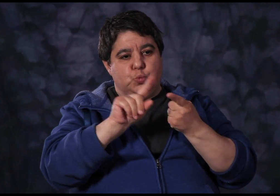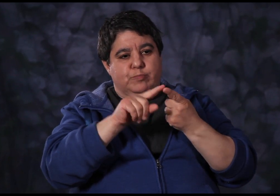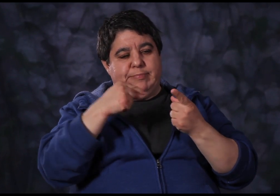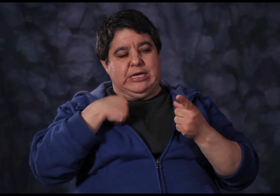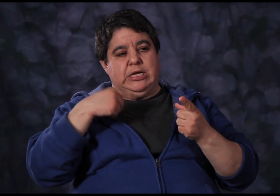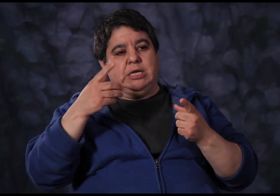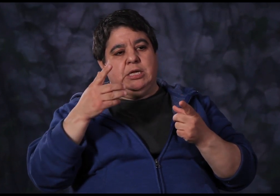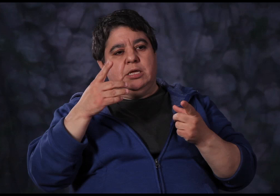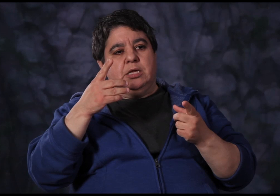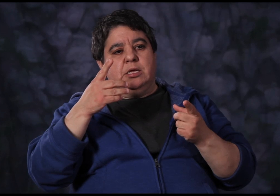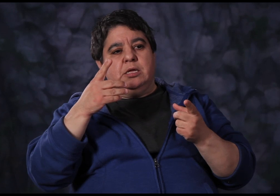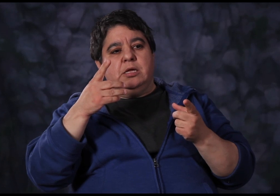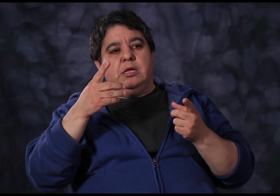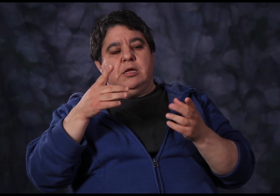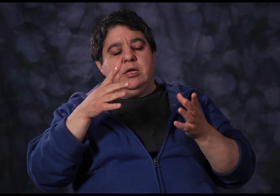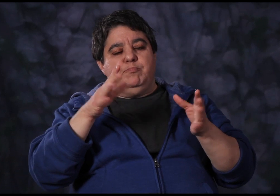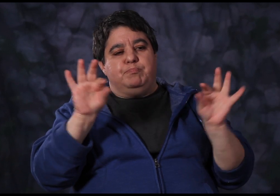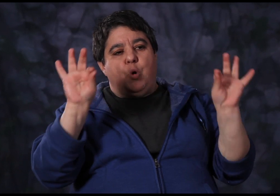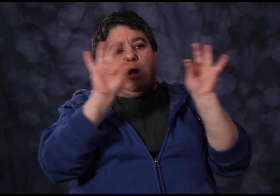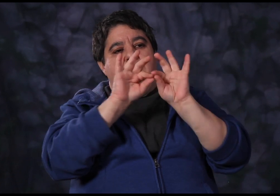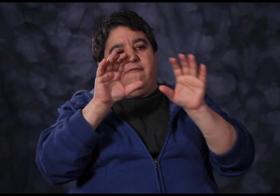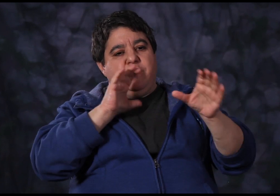My number one priority is communication access.